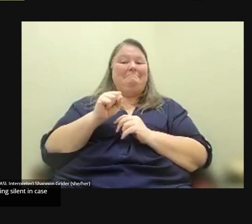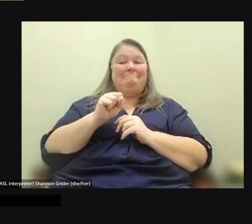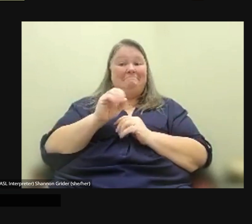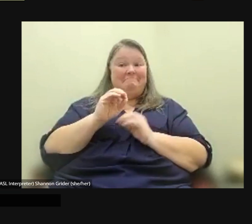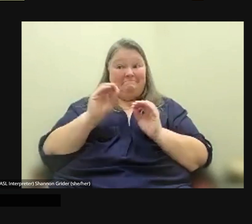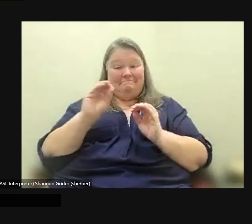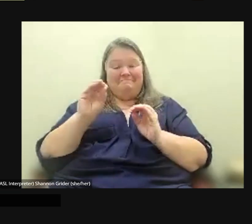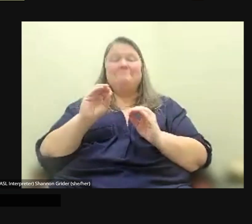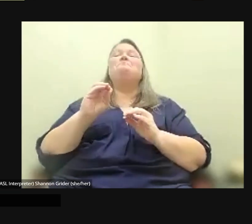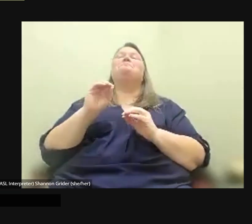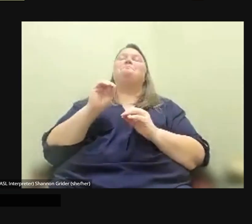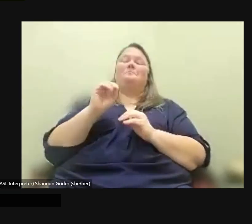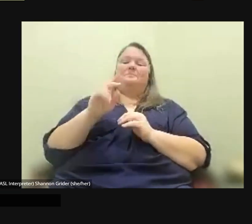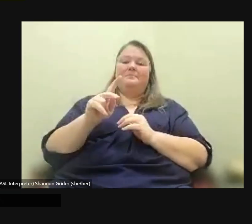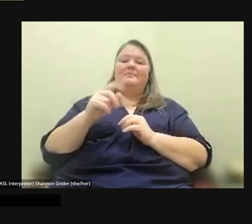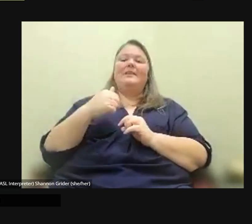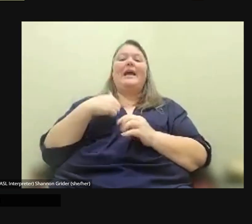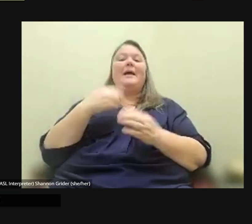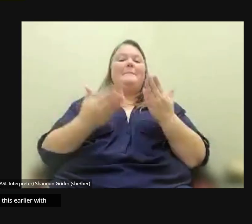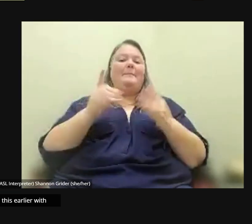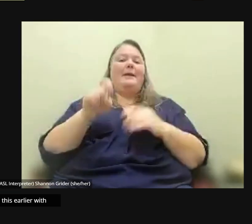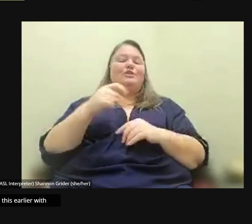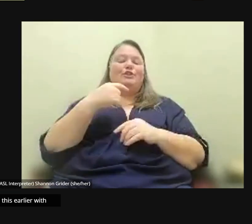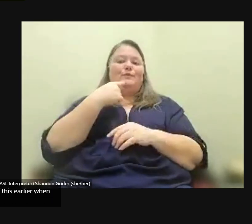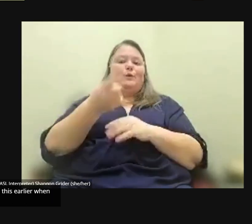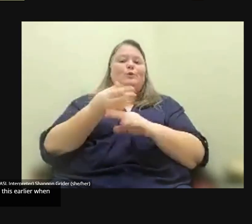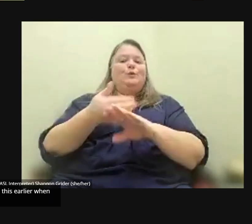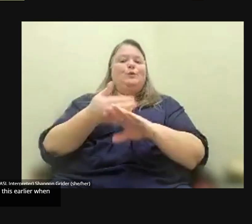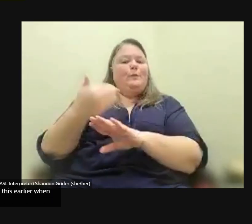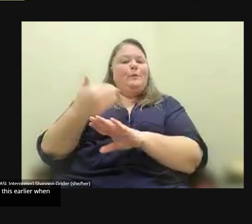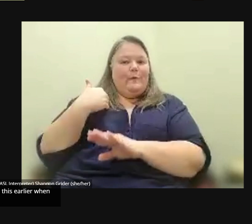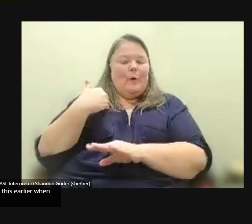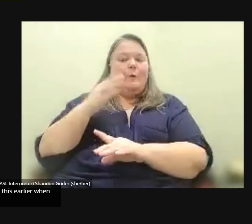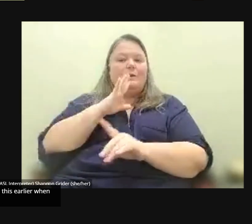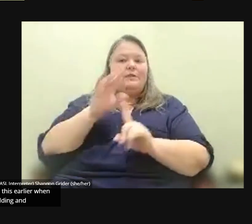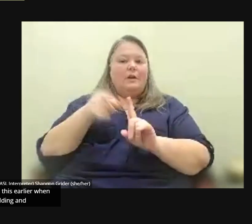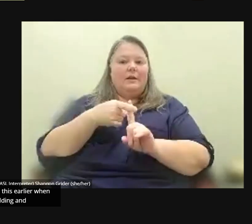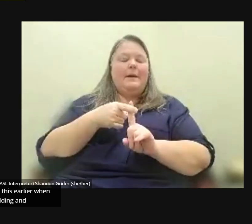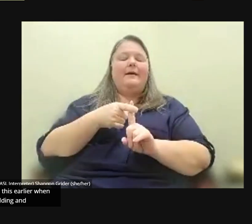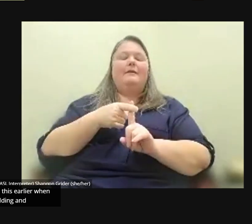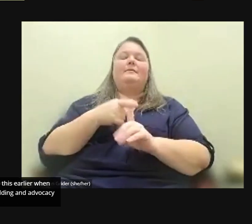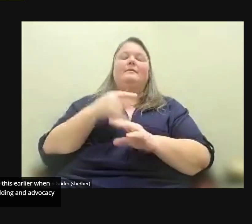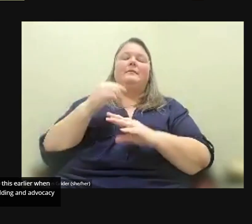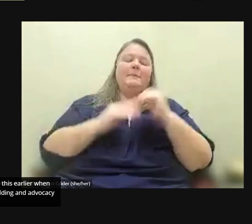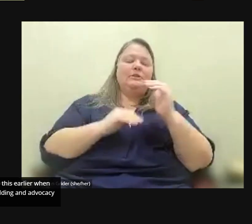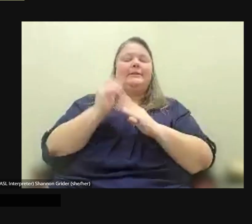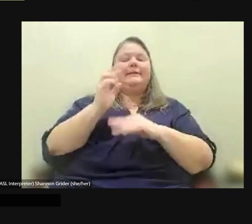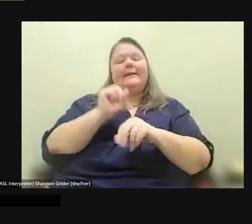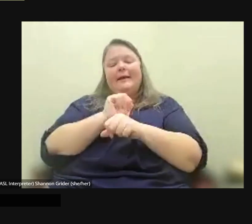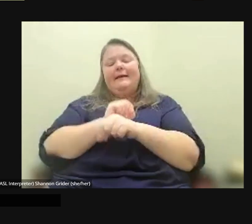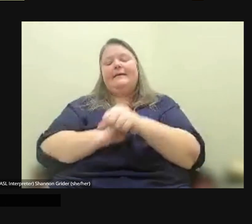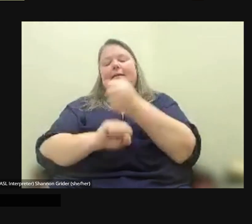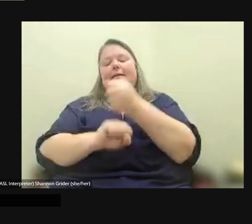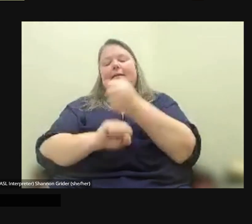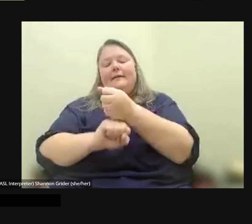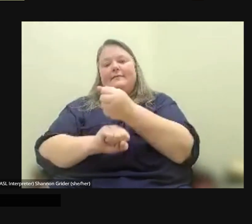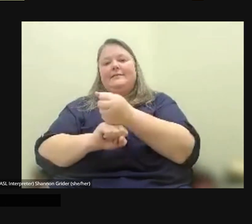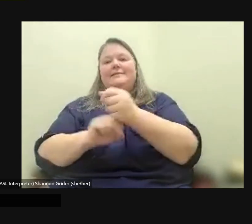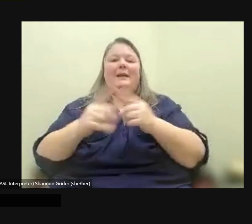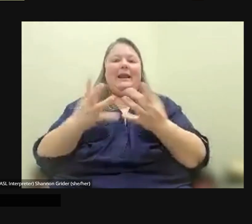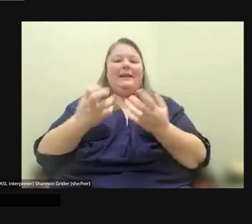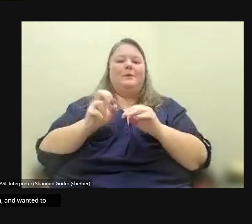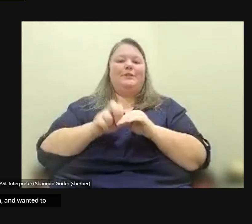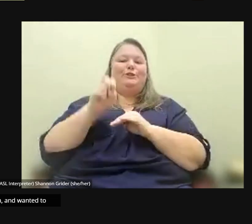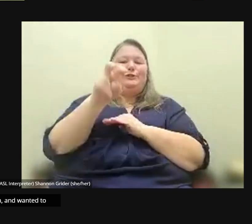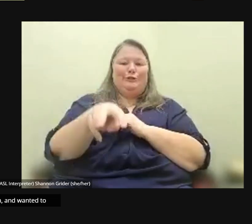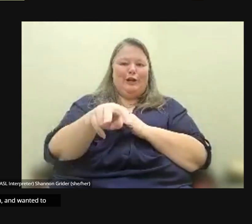I probably should have shared this earlier when talking about the public will building and advocacy work, but didn't want to jump the gun and wanted to make sure it was okay